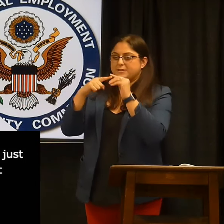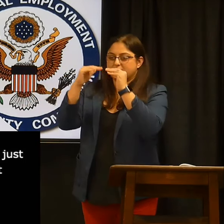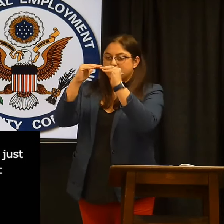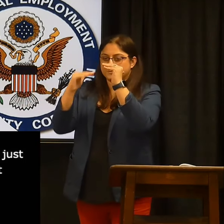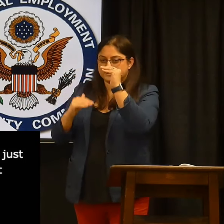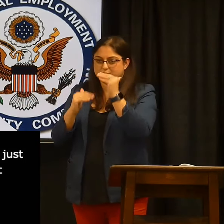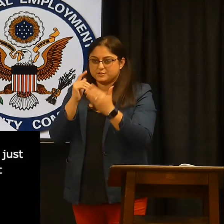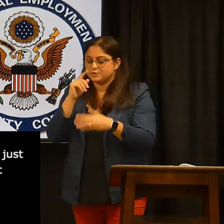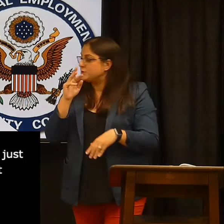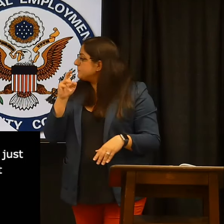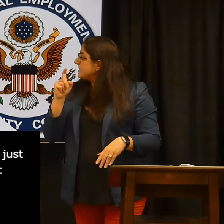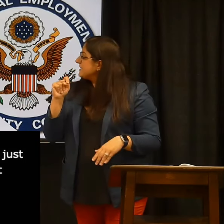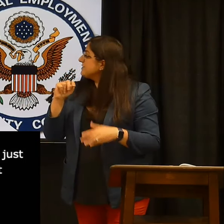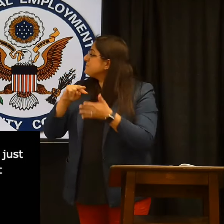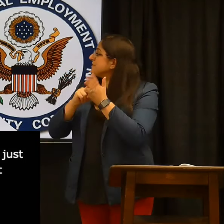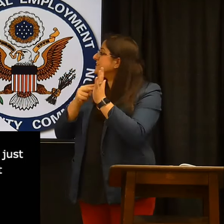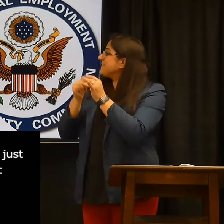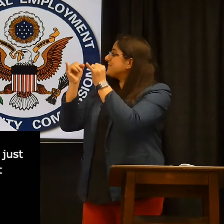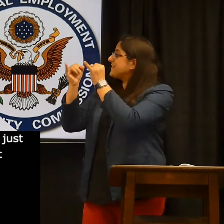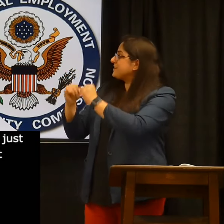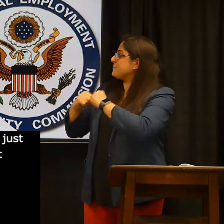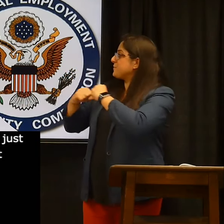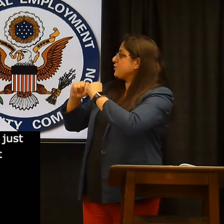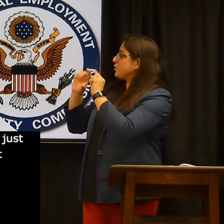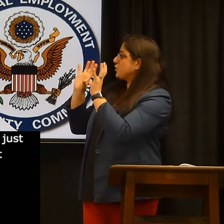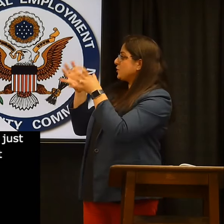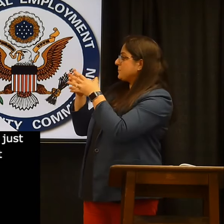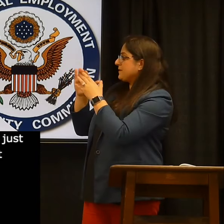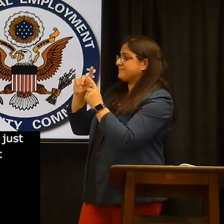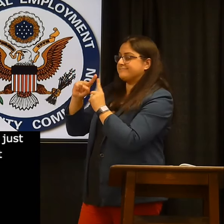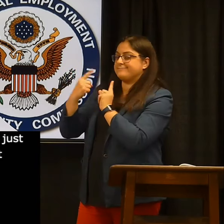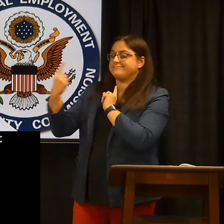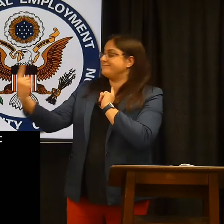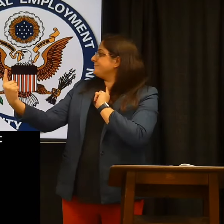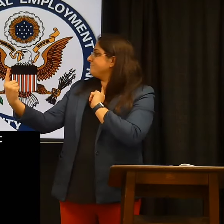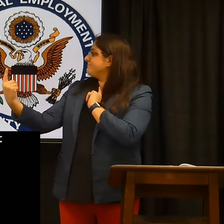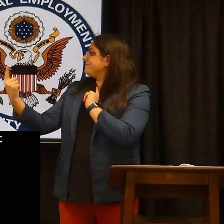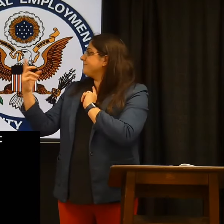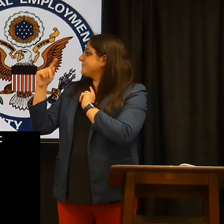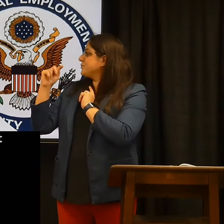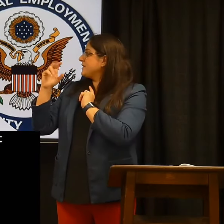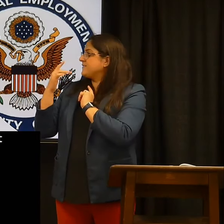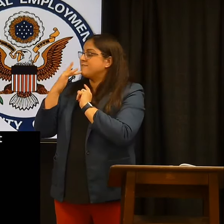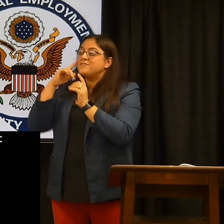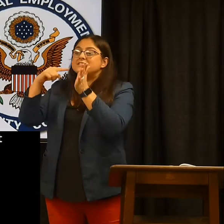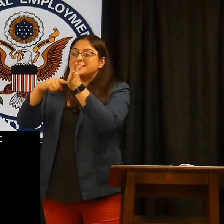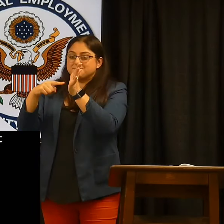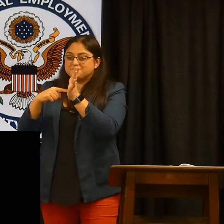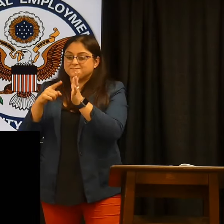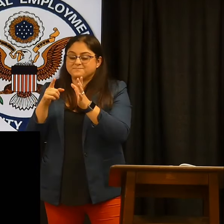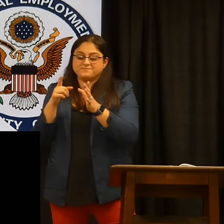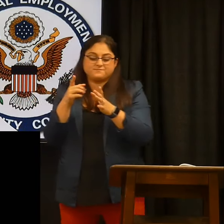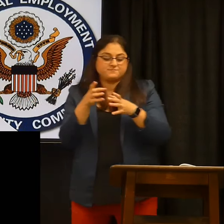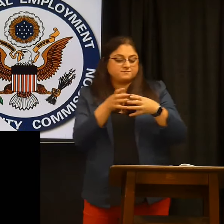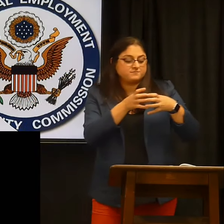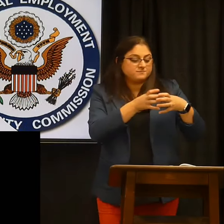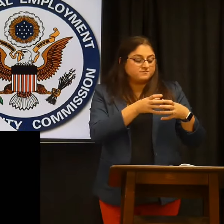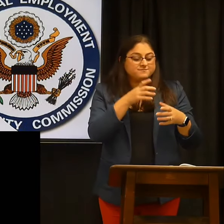Okay, so now we're going to talk about disparate treatment. It means individuals of a protected group being singled out or treated less favorably than